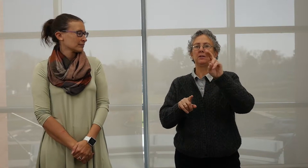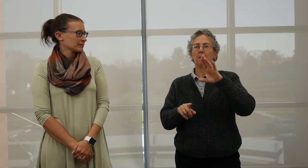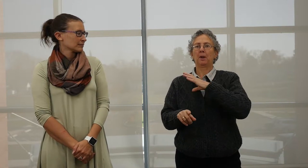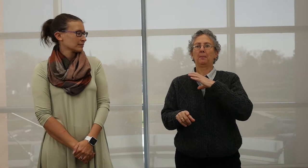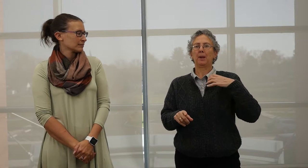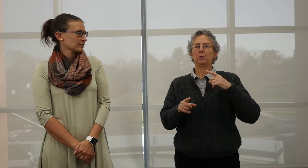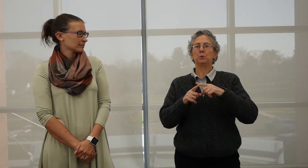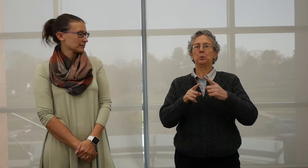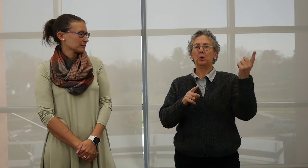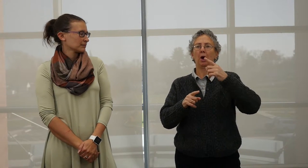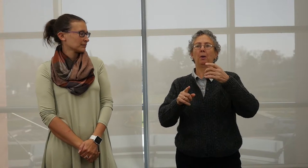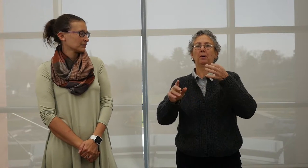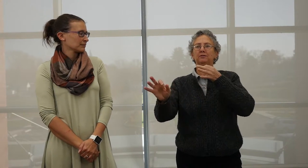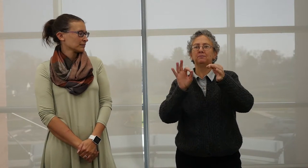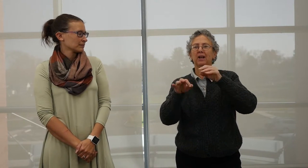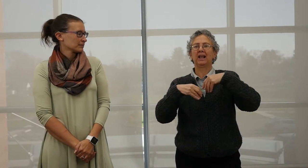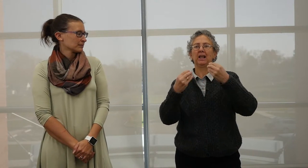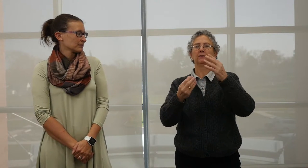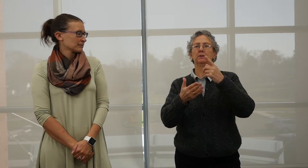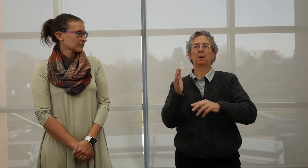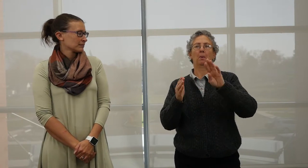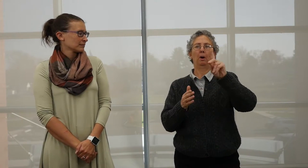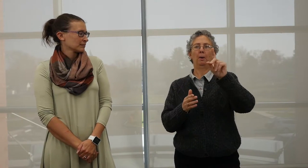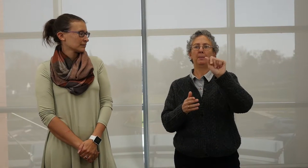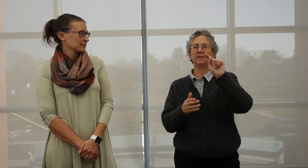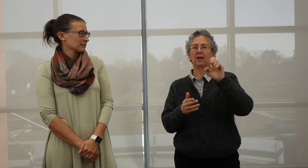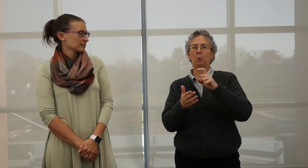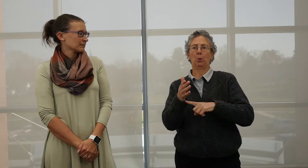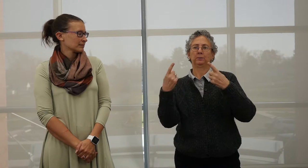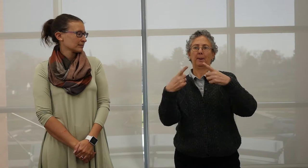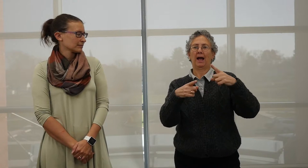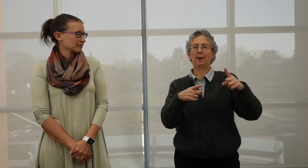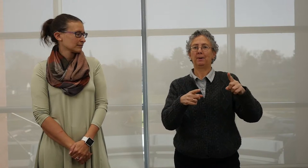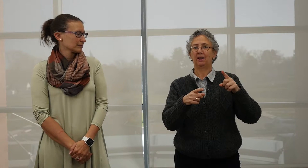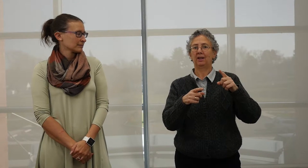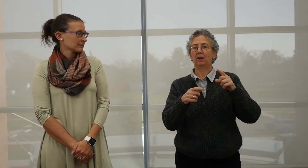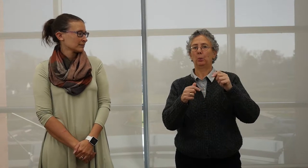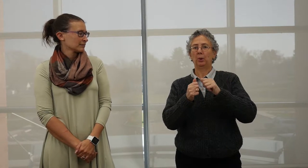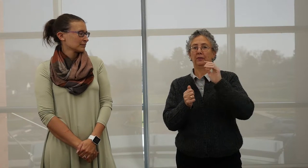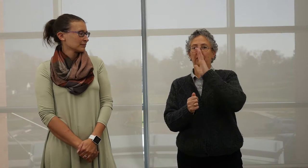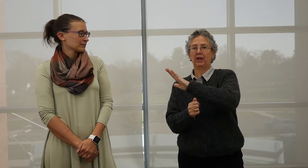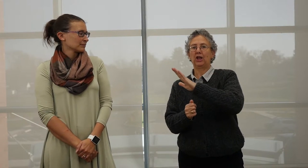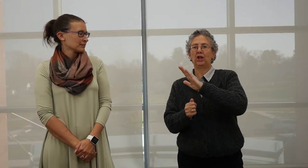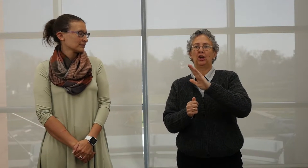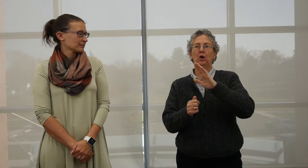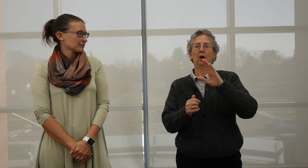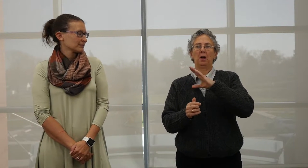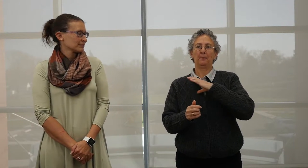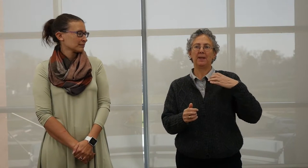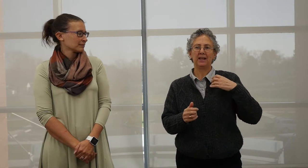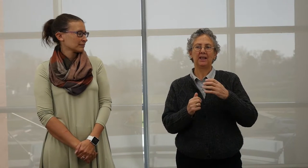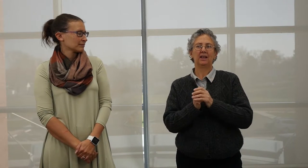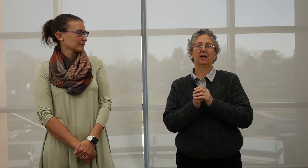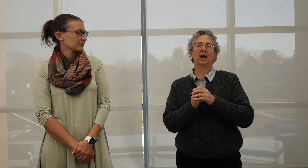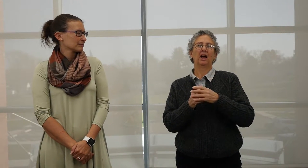people of the different subcommittees to give updates about what's been happening with their committees.